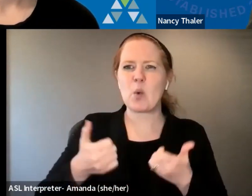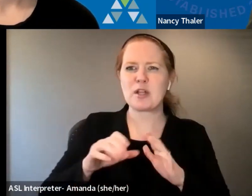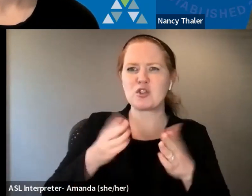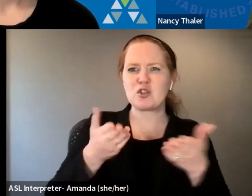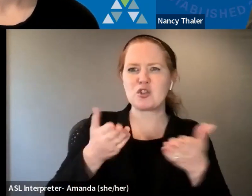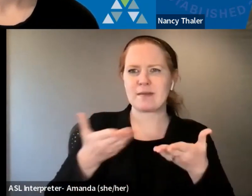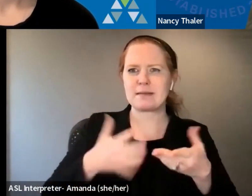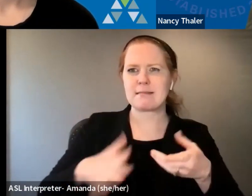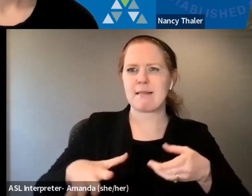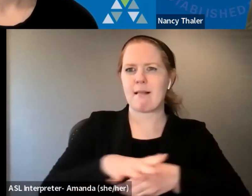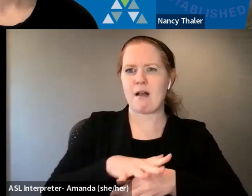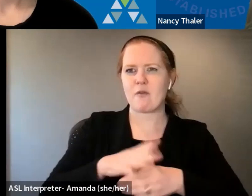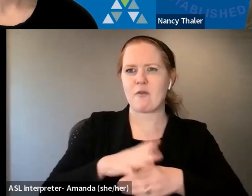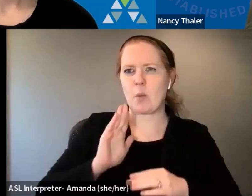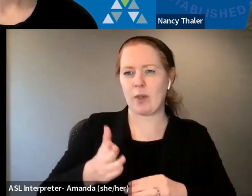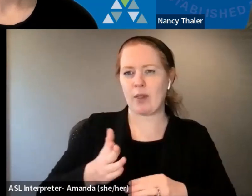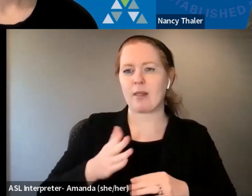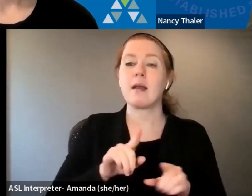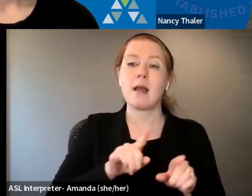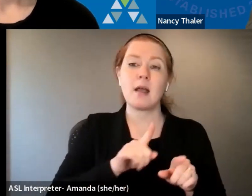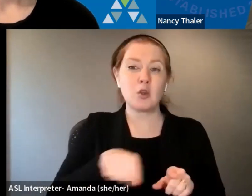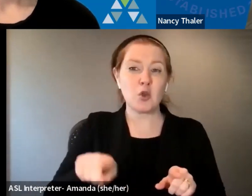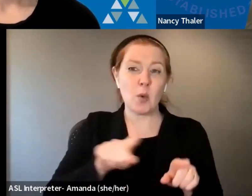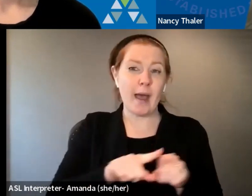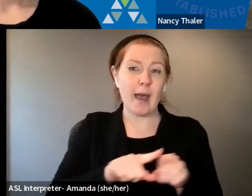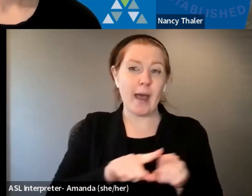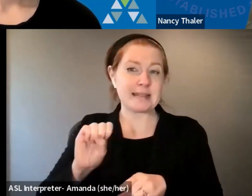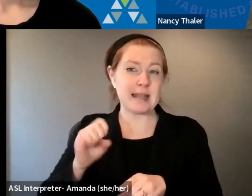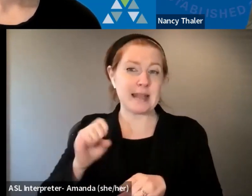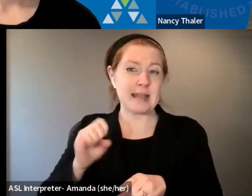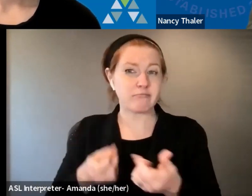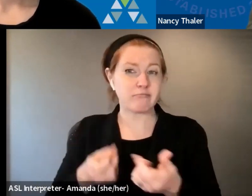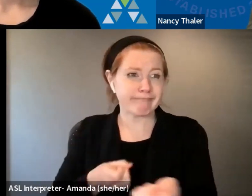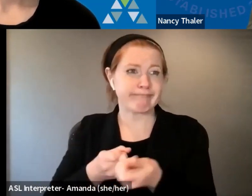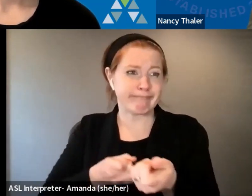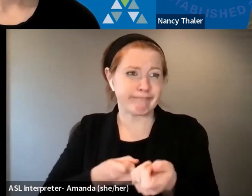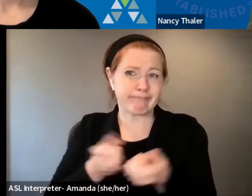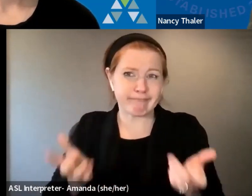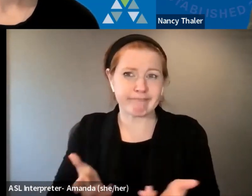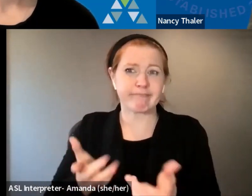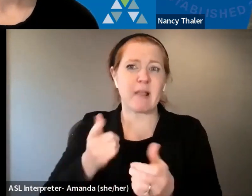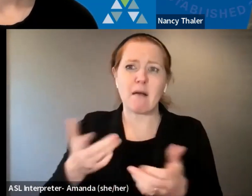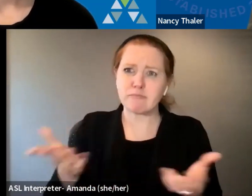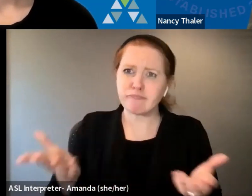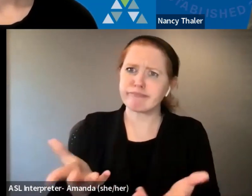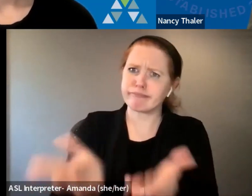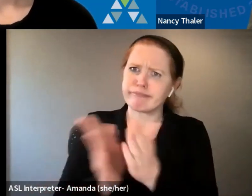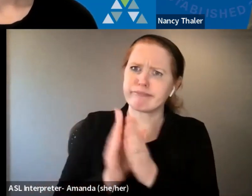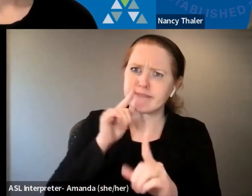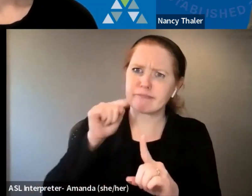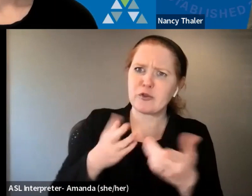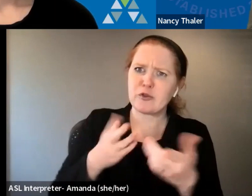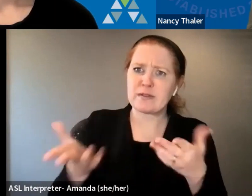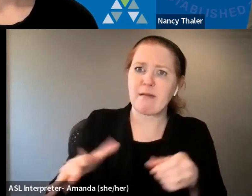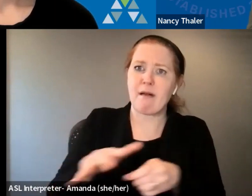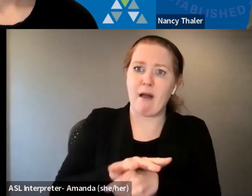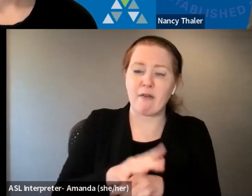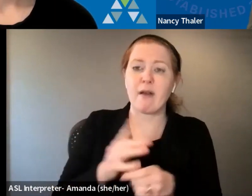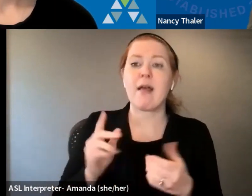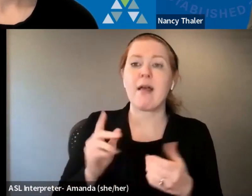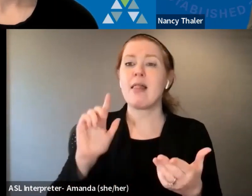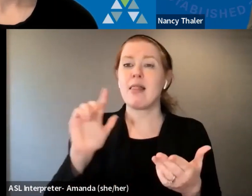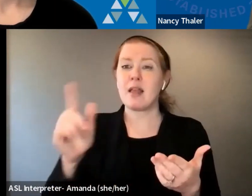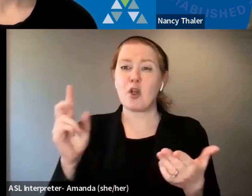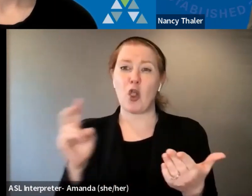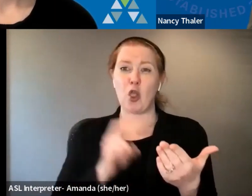and you as stakeholders to advocate that certain services be covered. And then when you look at the waiver application, the